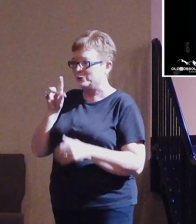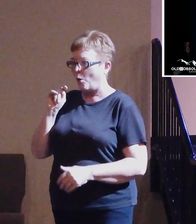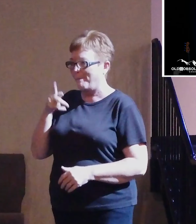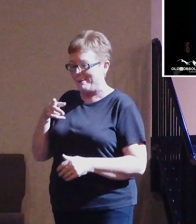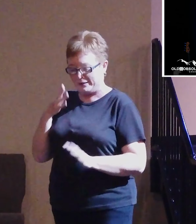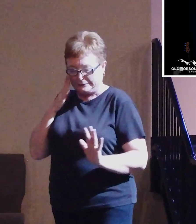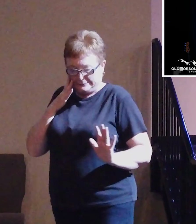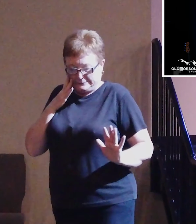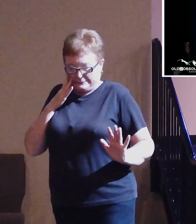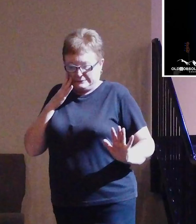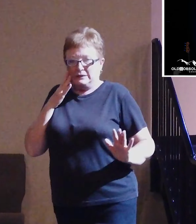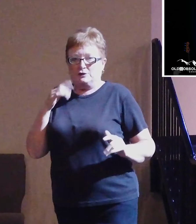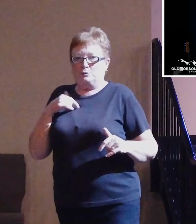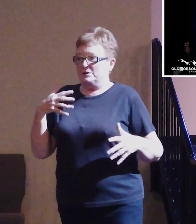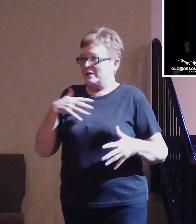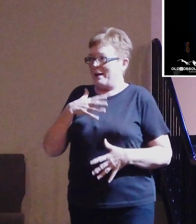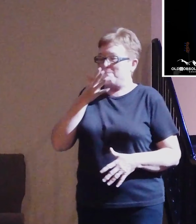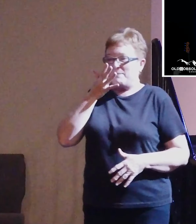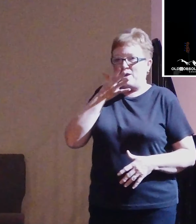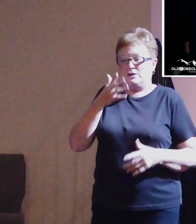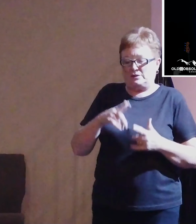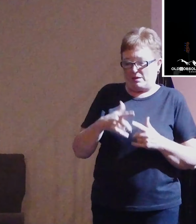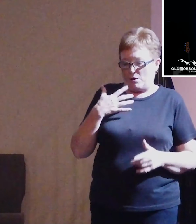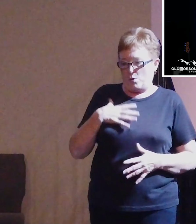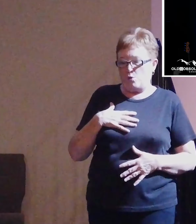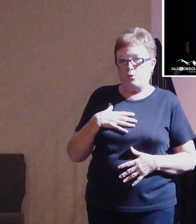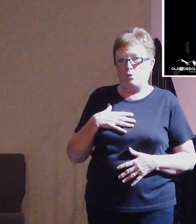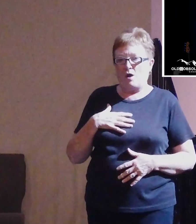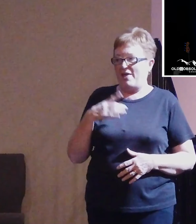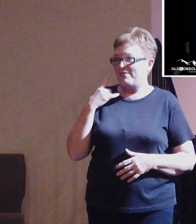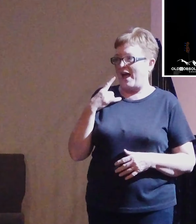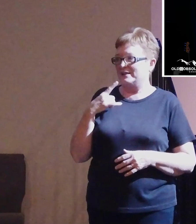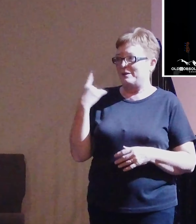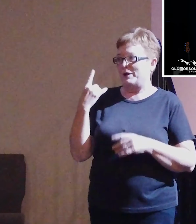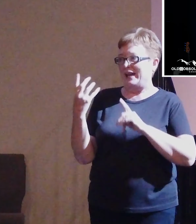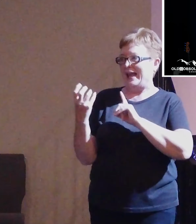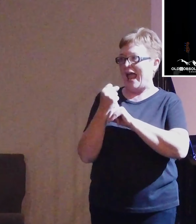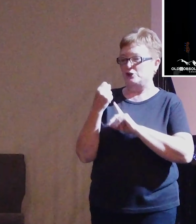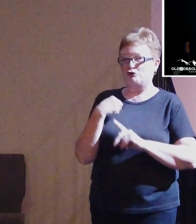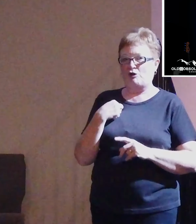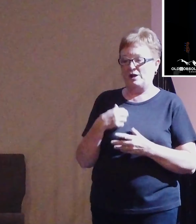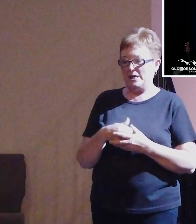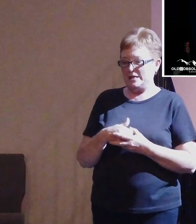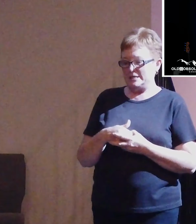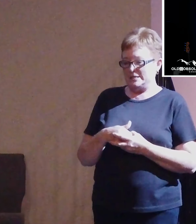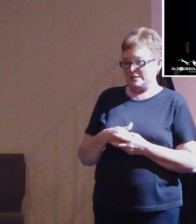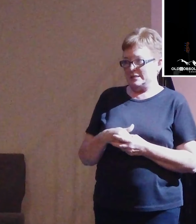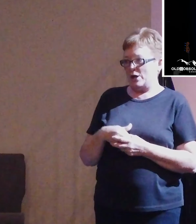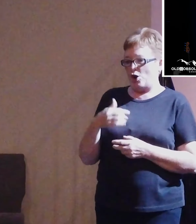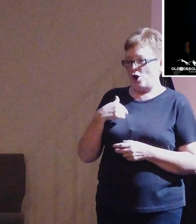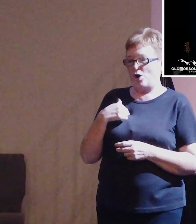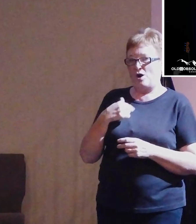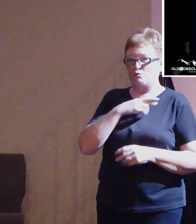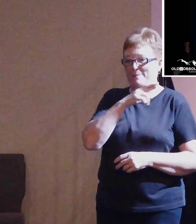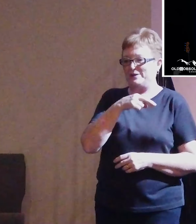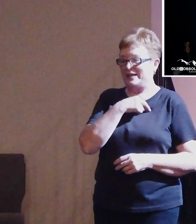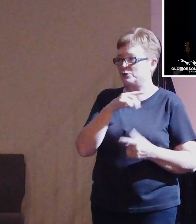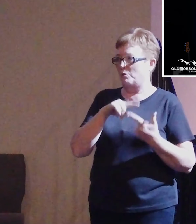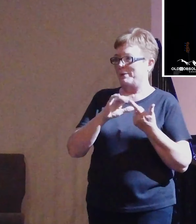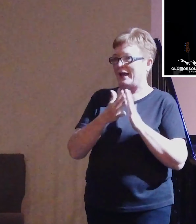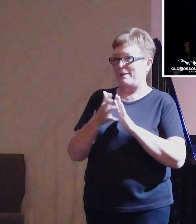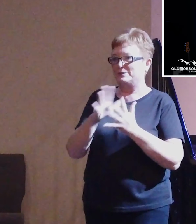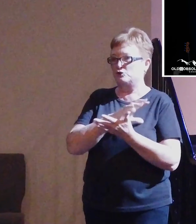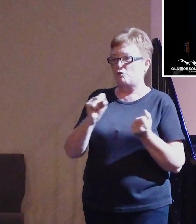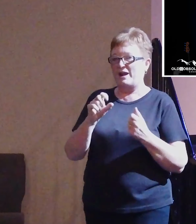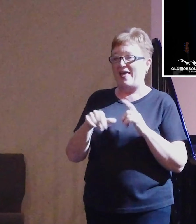she's terrified thinking she's going to be busted and her reputation was going to be destroyed until